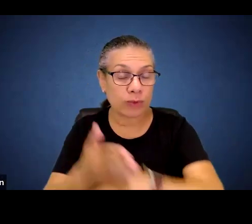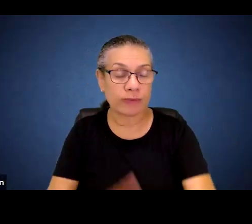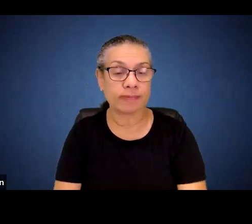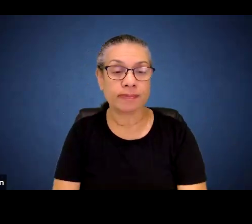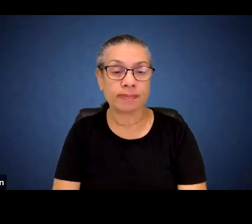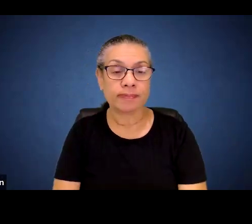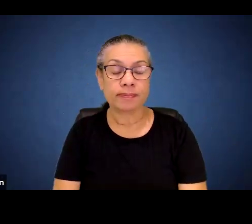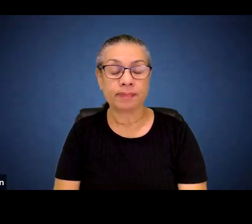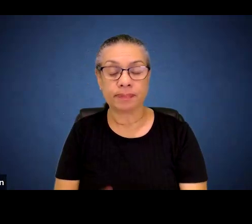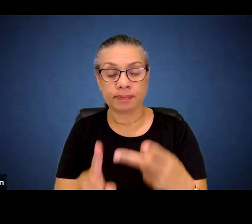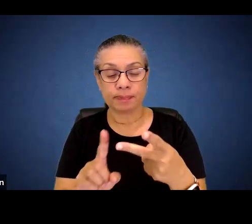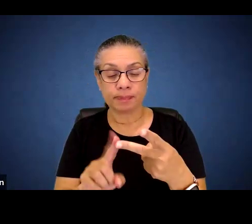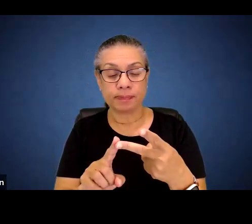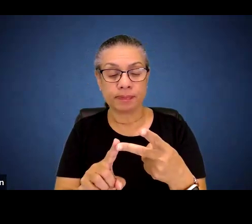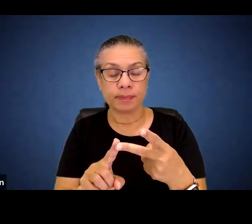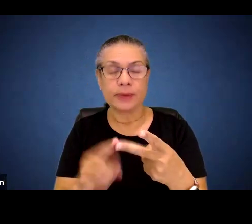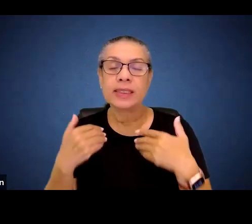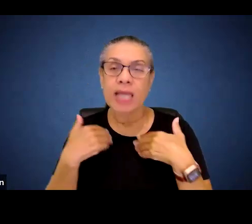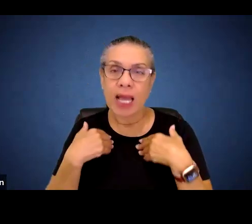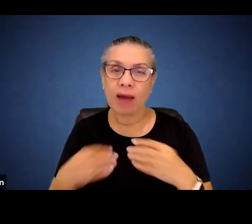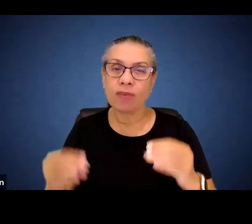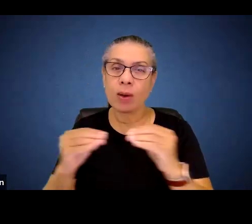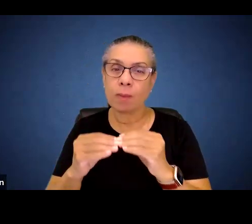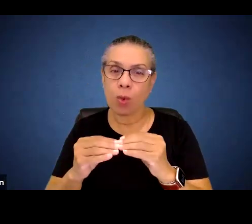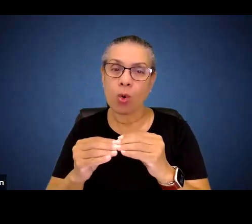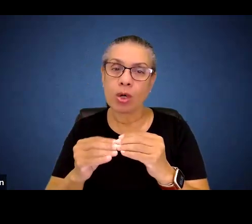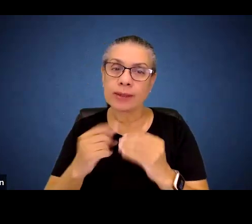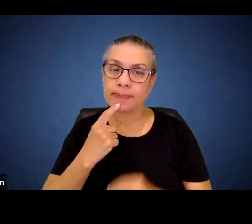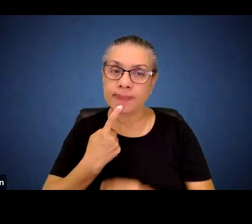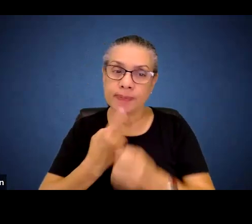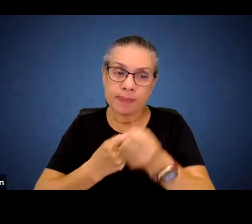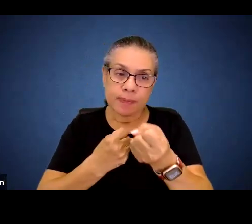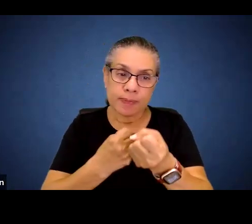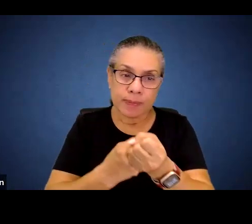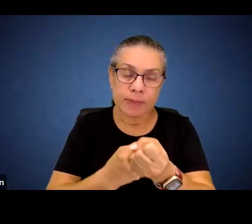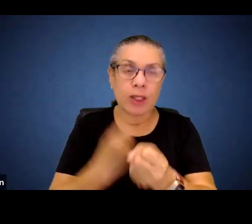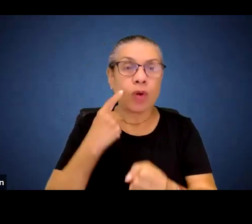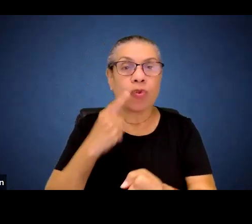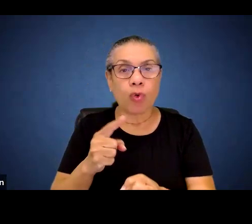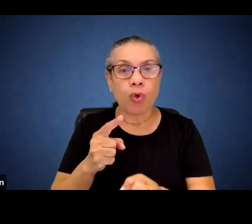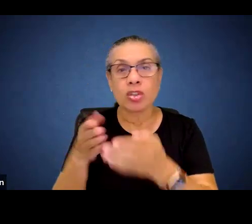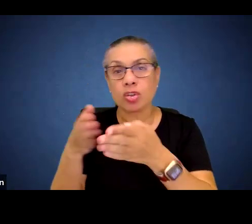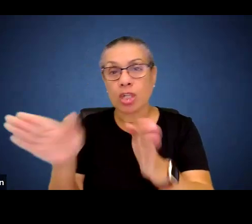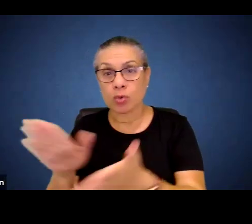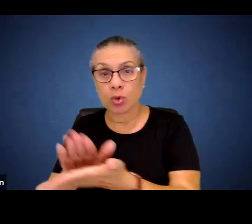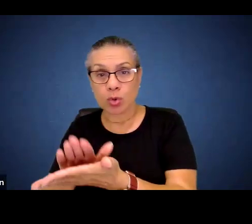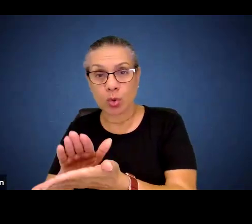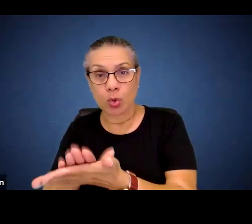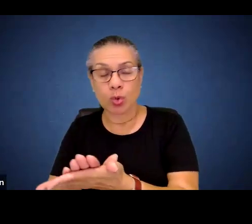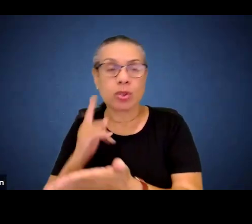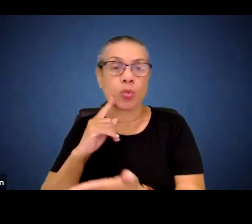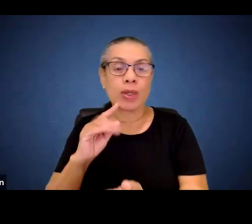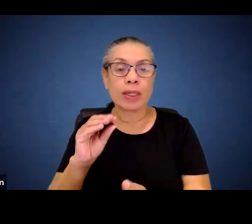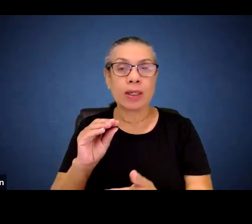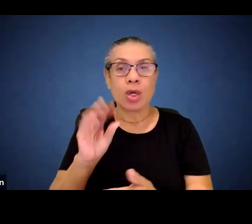And second, develop a set of more intensive supports for non-transformation schools, particularly in percentiles